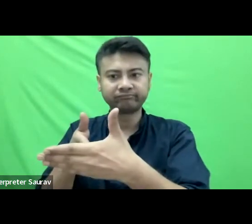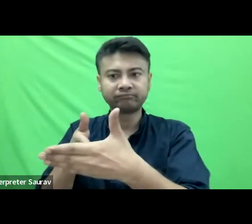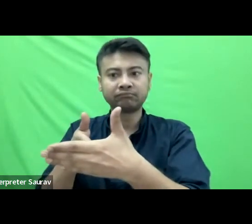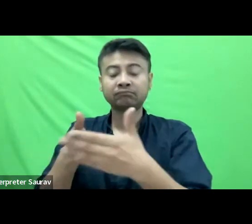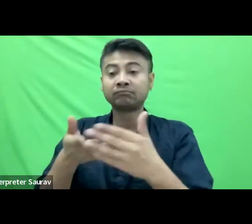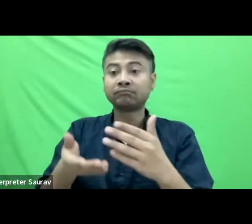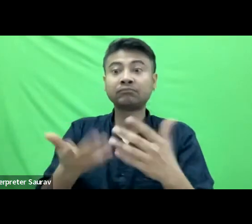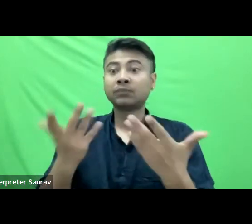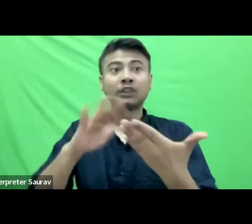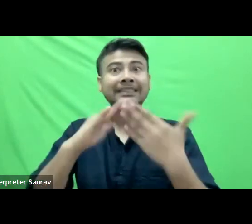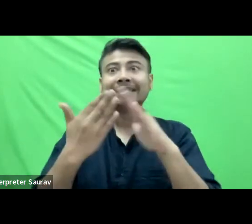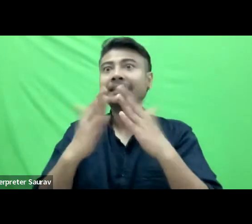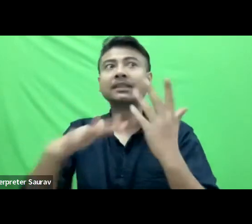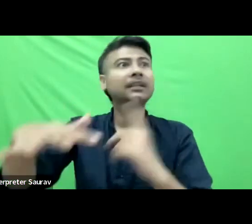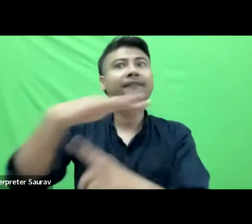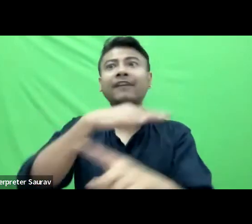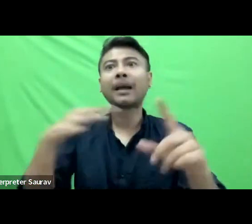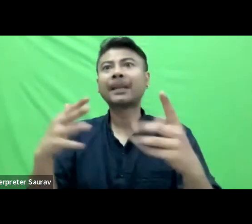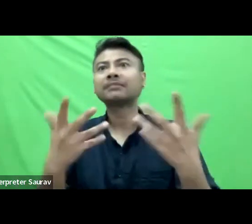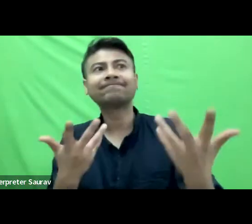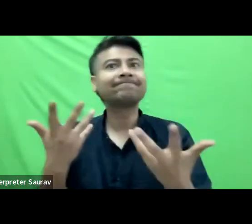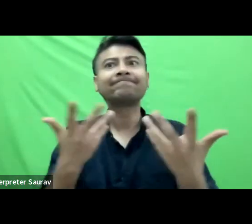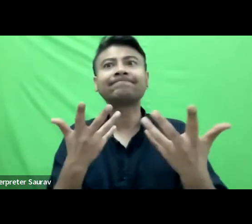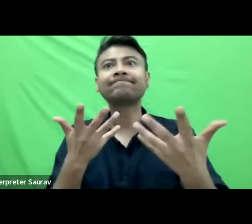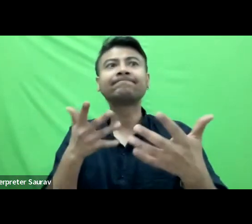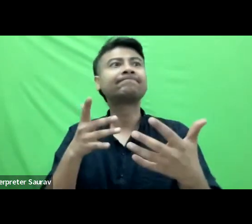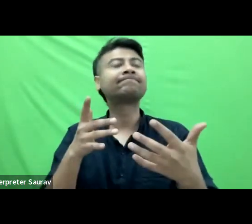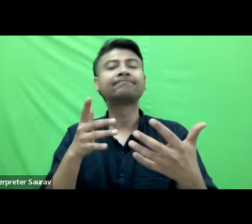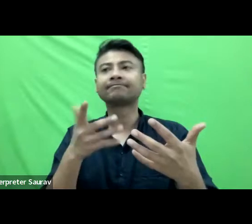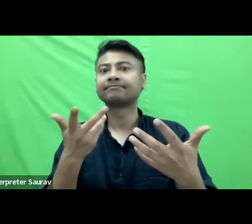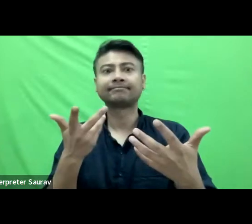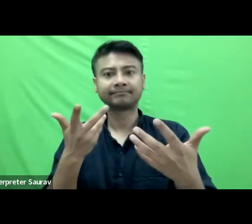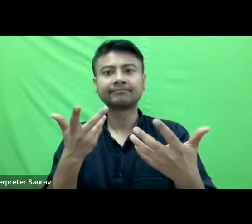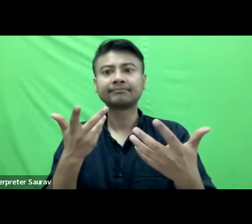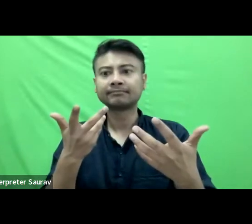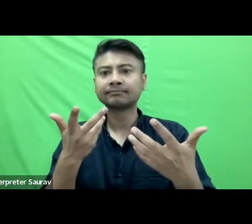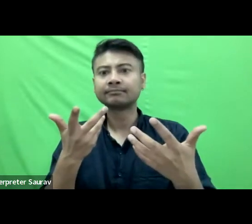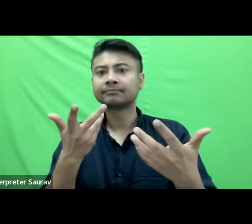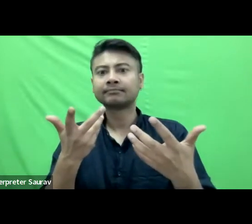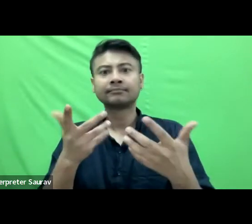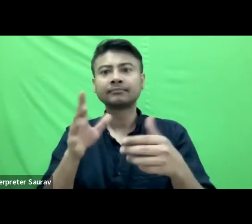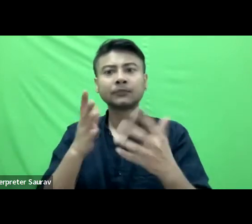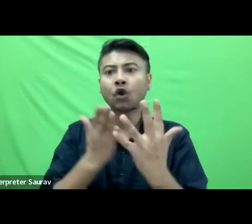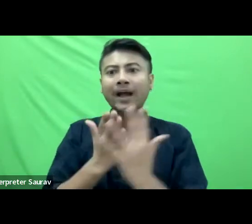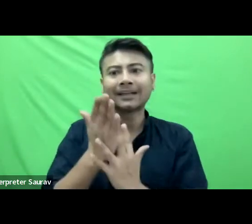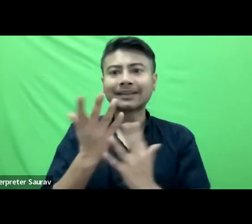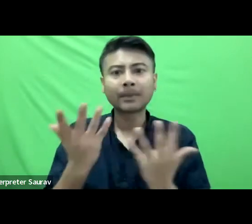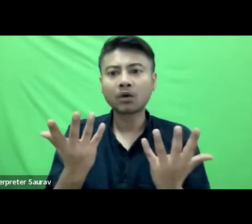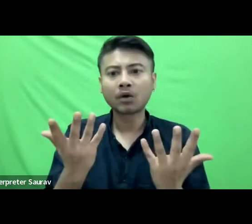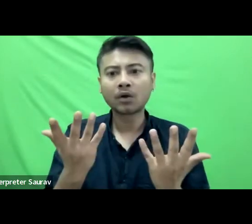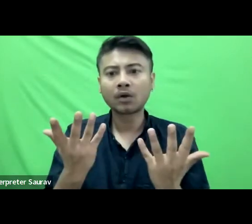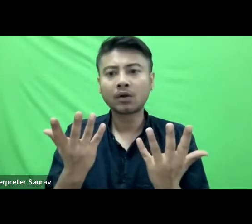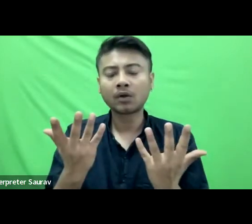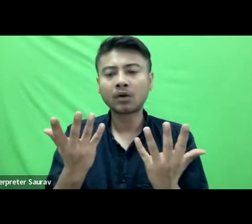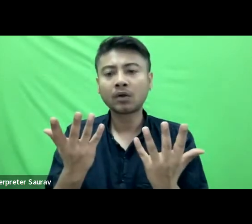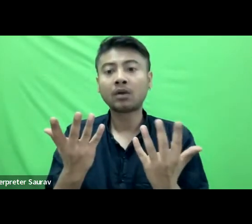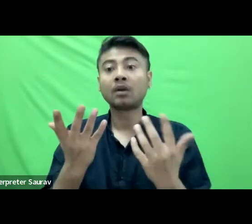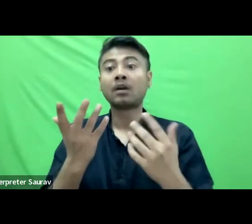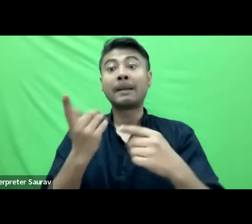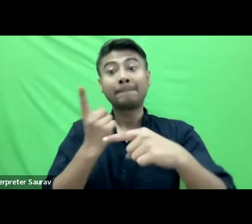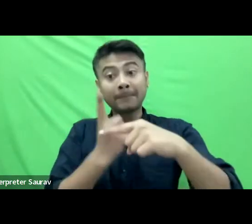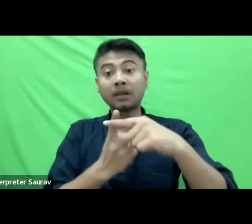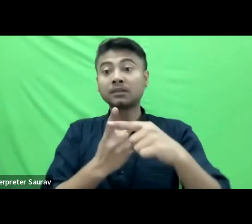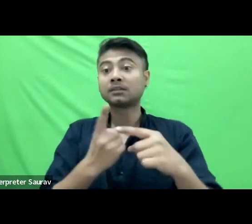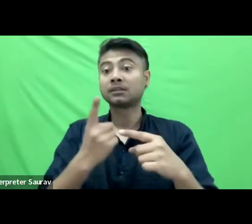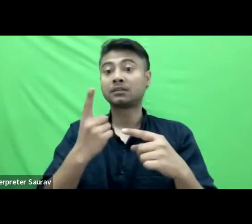urban environment, especially affecting people who may face multiple overlapping disabilities, or women